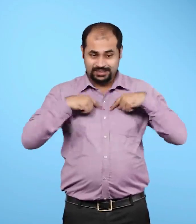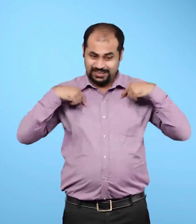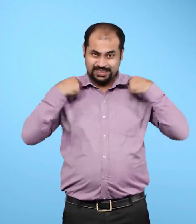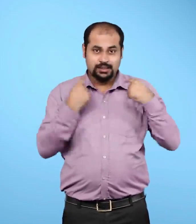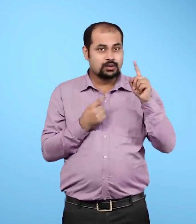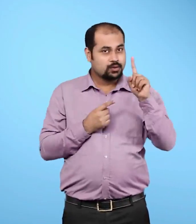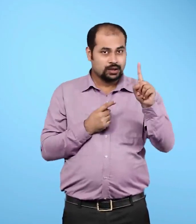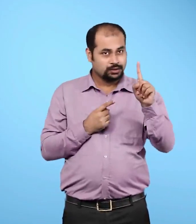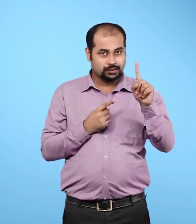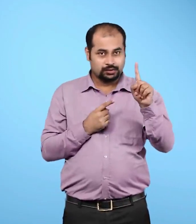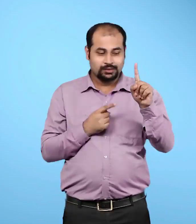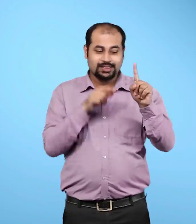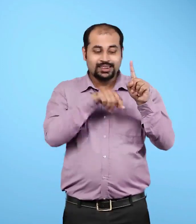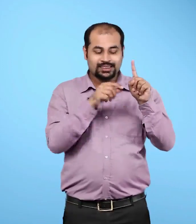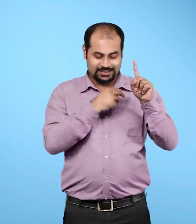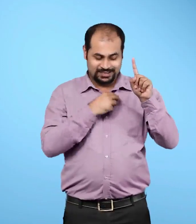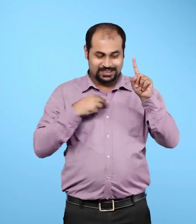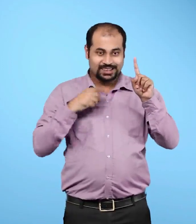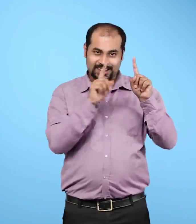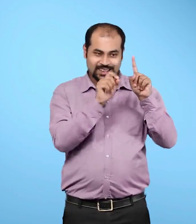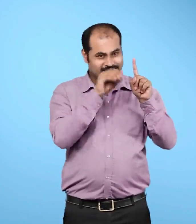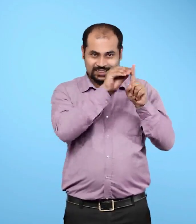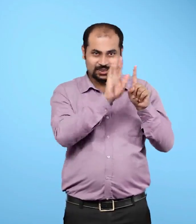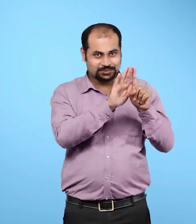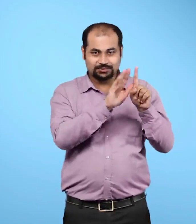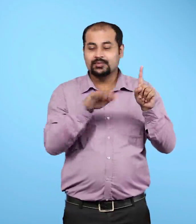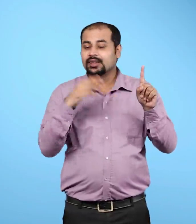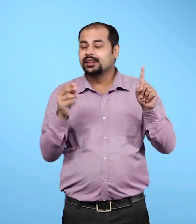1 necklace of 10 beads and 7 loose beads.